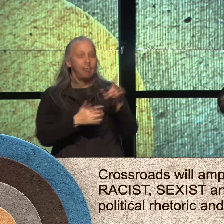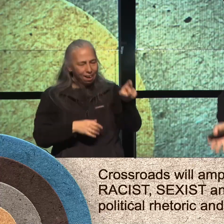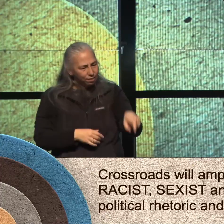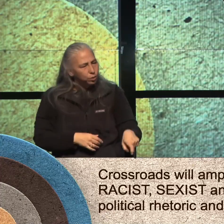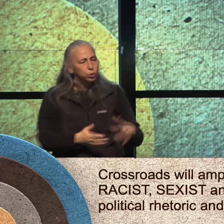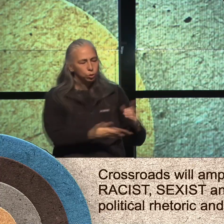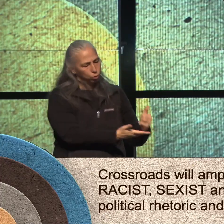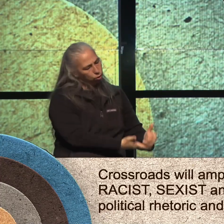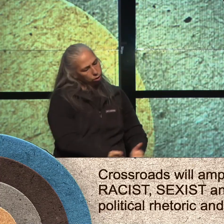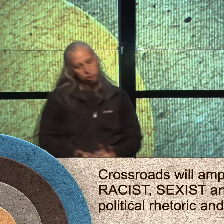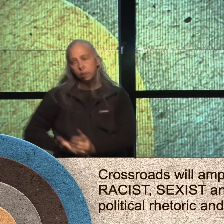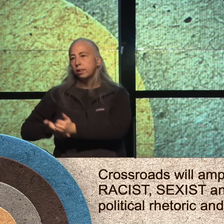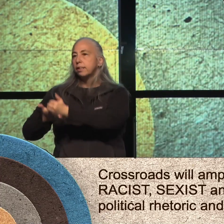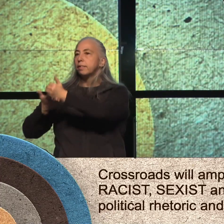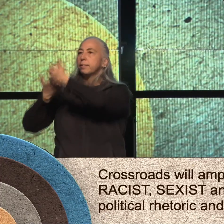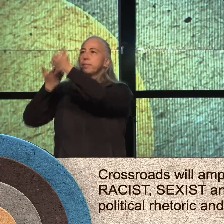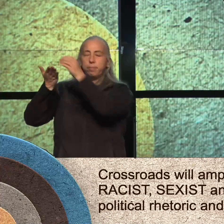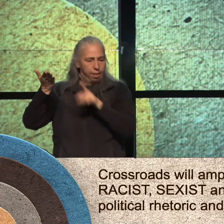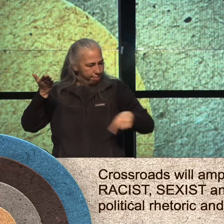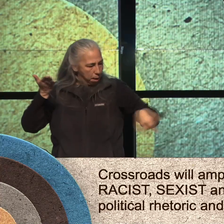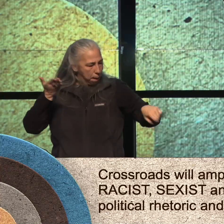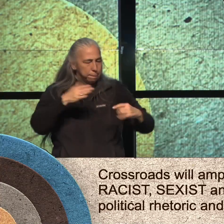We have to elevate the voices.